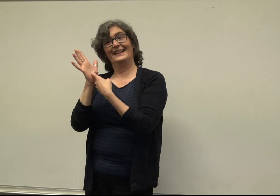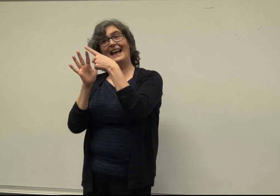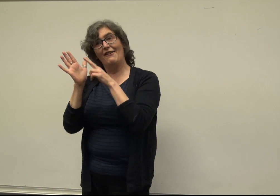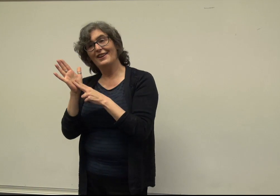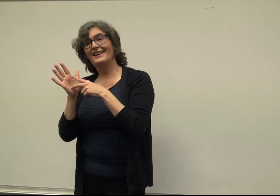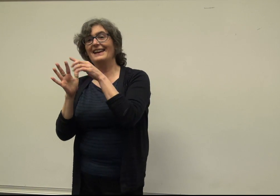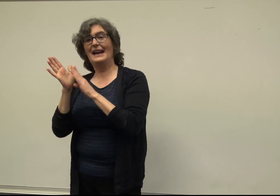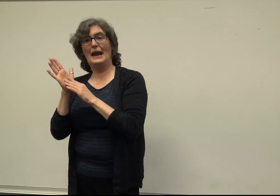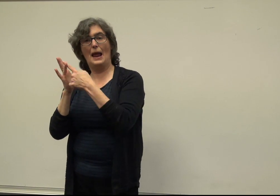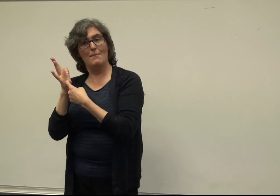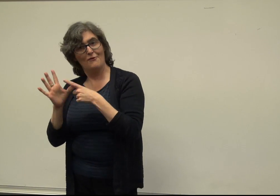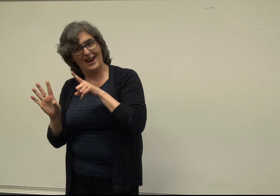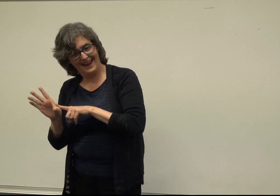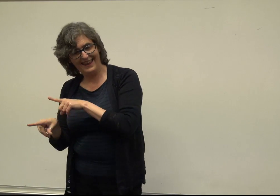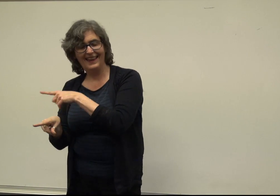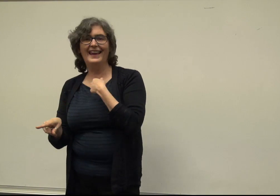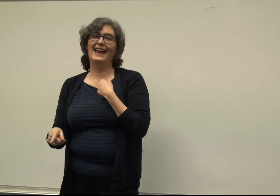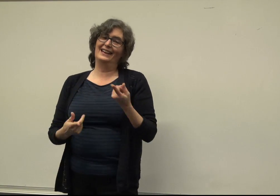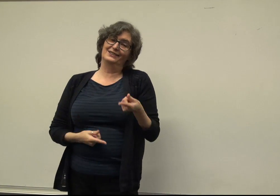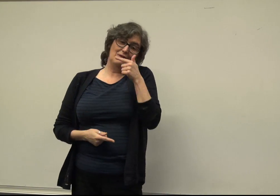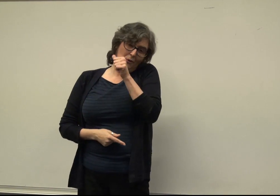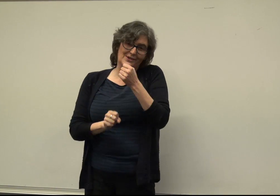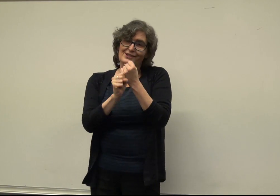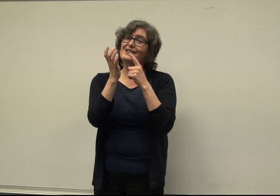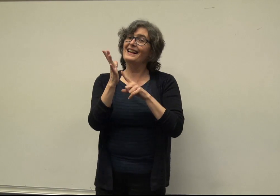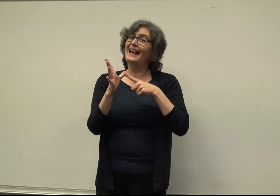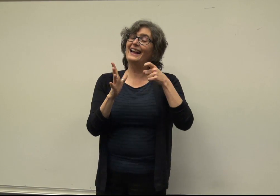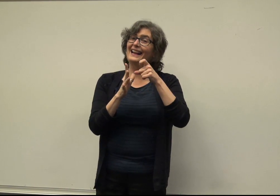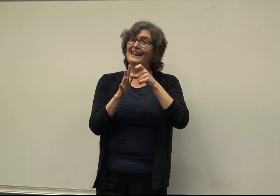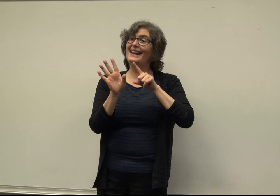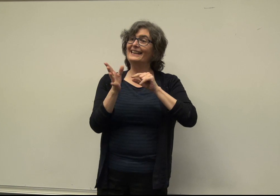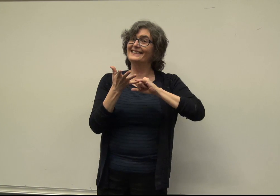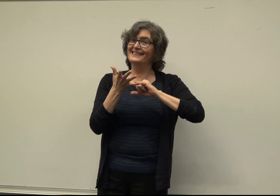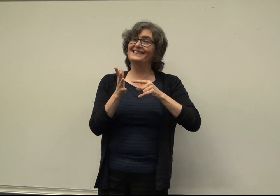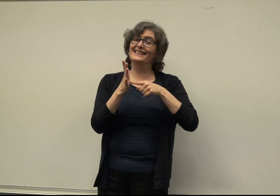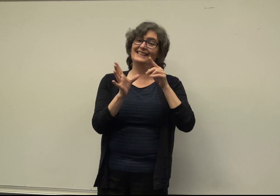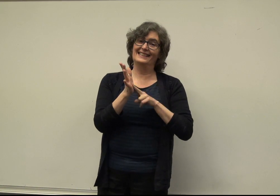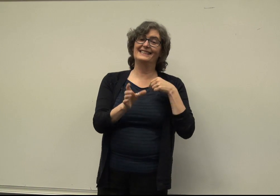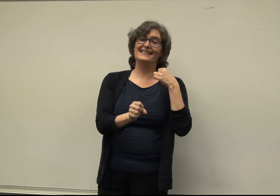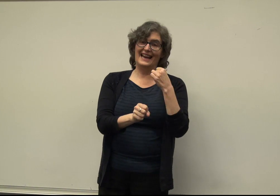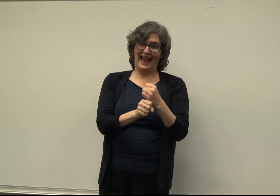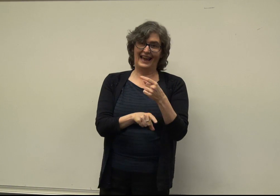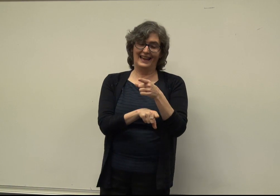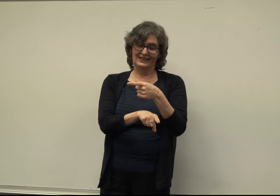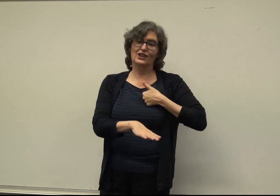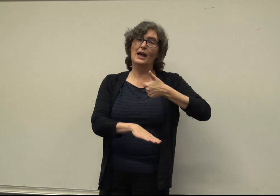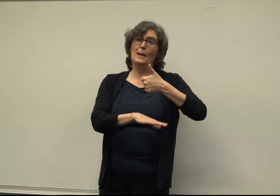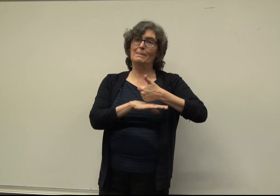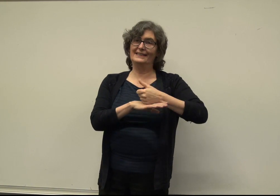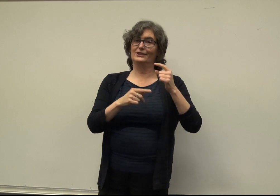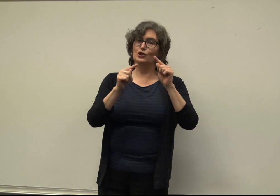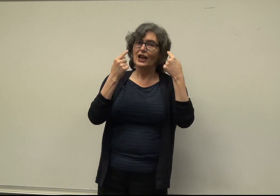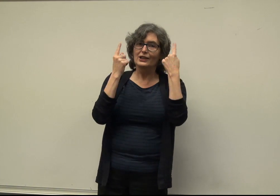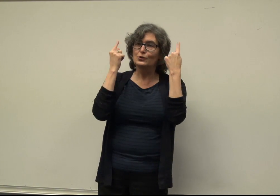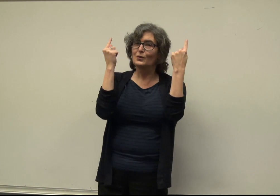California, San Diego State University, and the other one is Gladys Tang, that I mentioned before, from the Chinese University of Hong